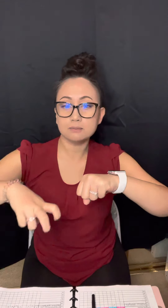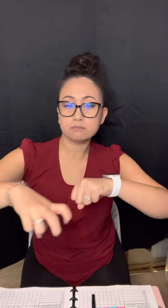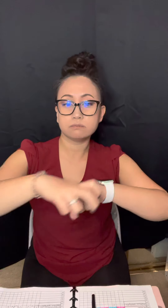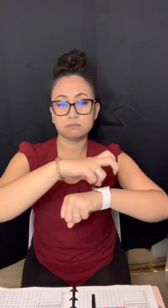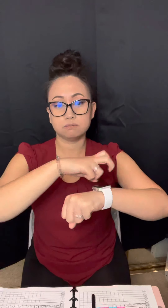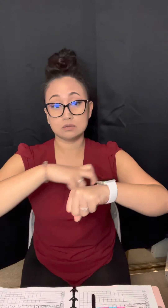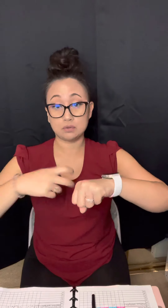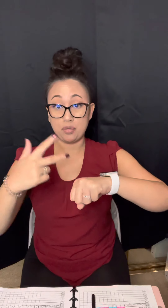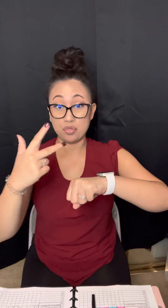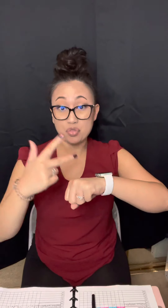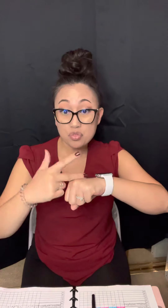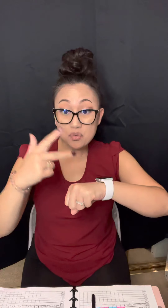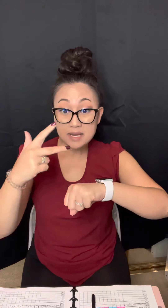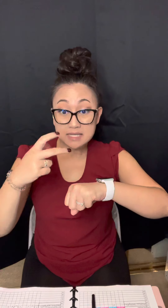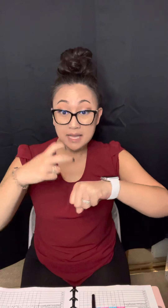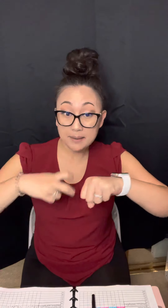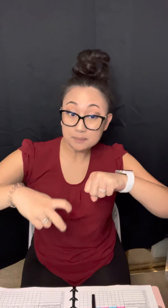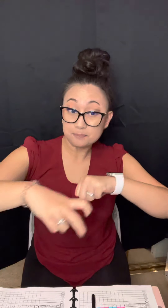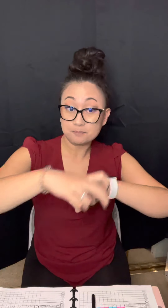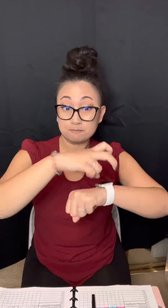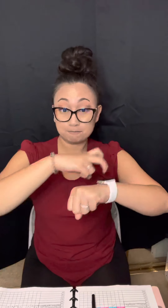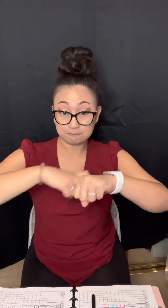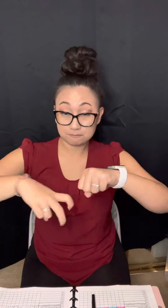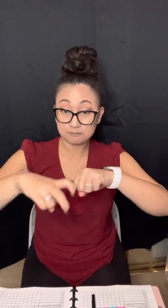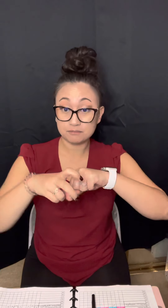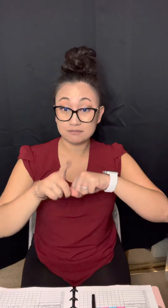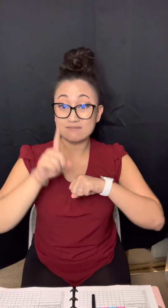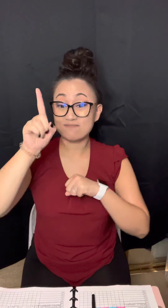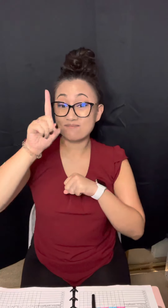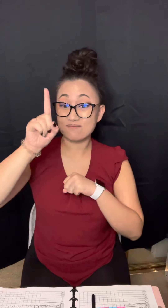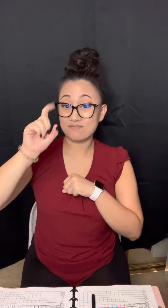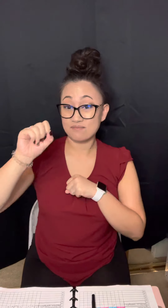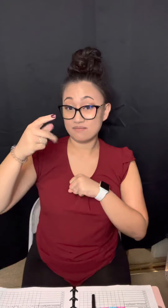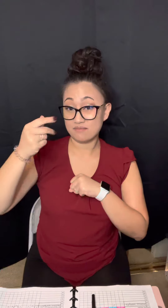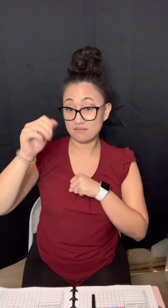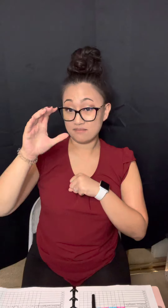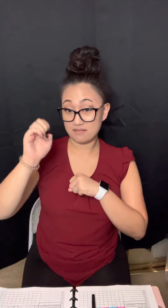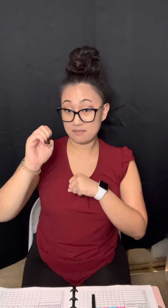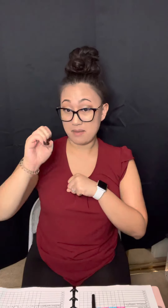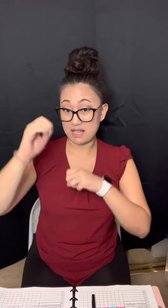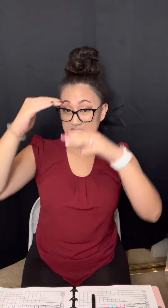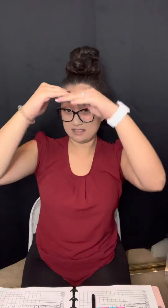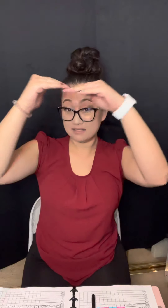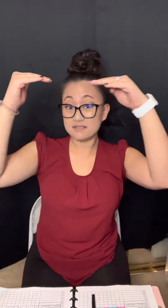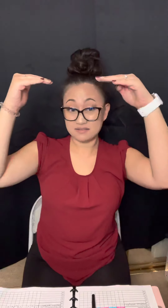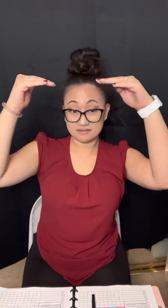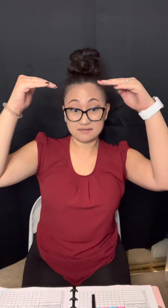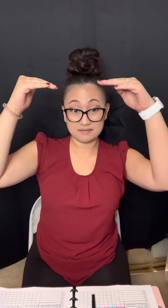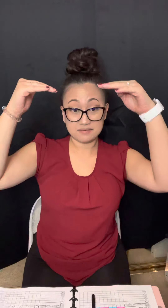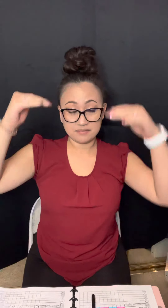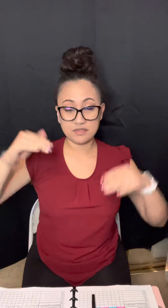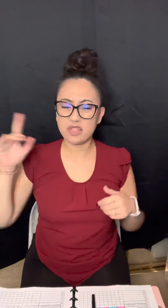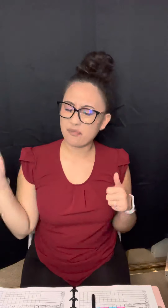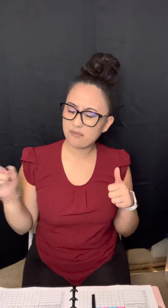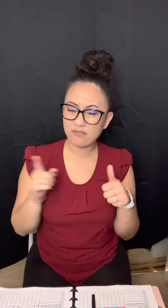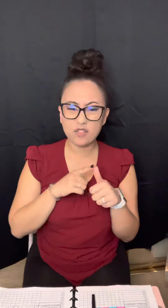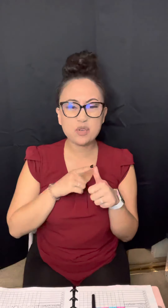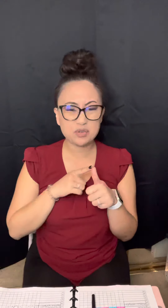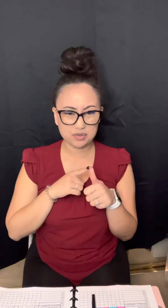3 times around it in space on his spacecraft. So he was the first person